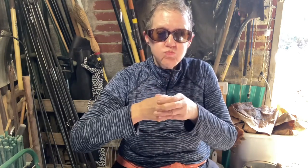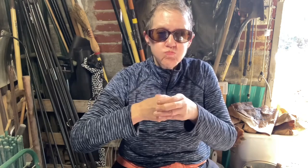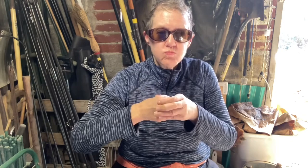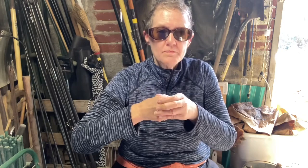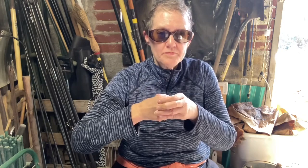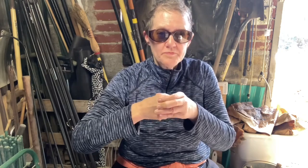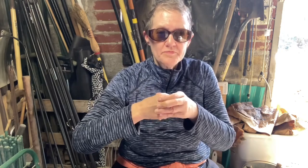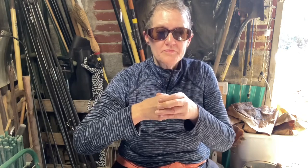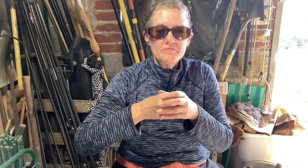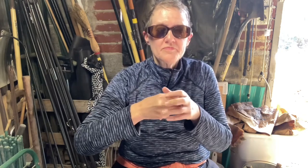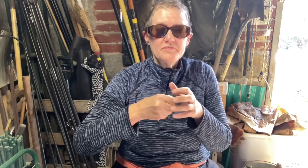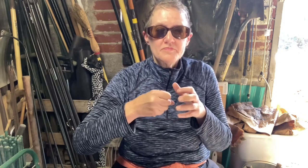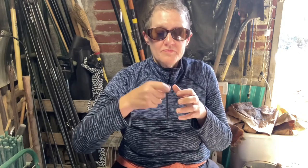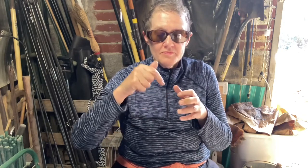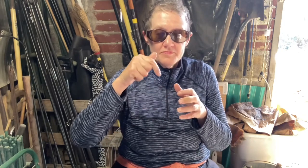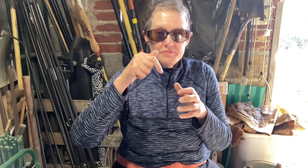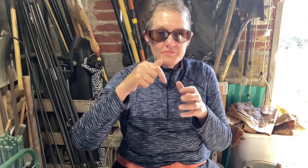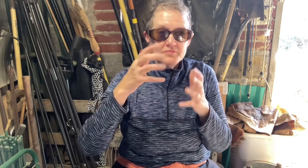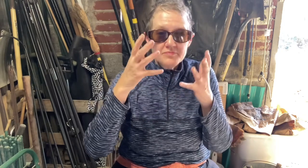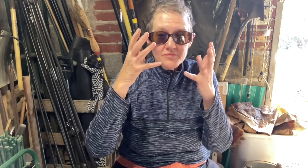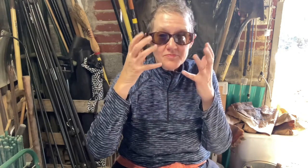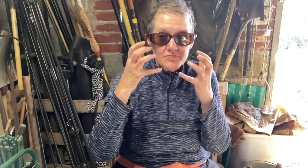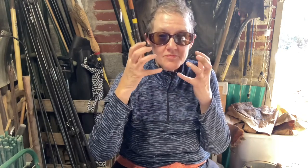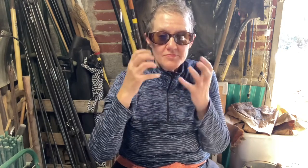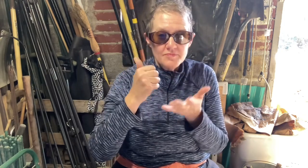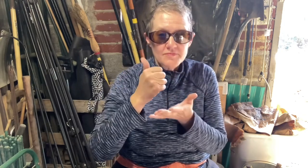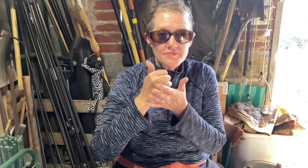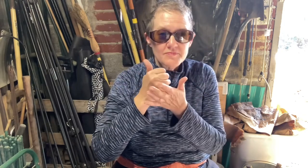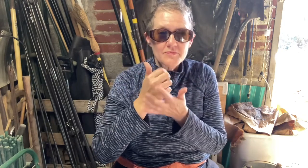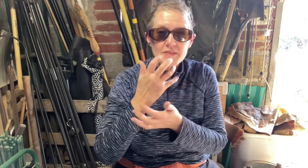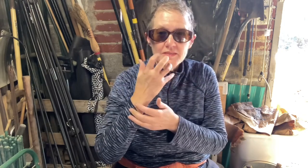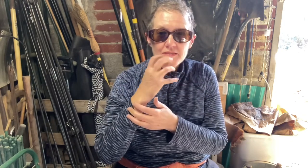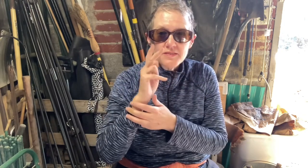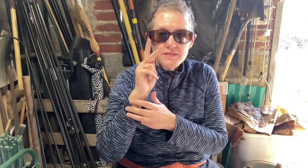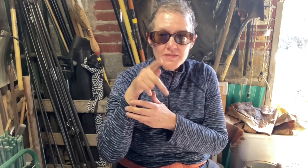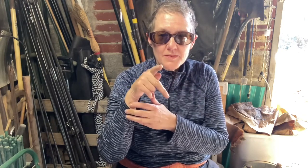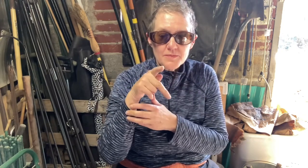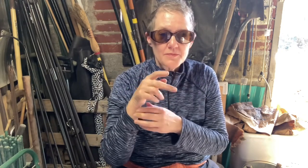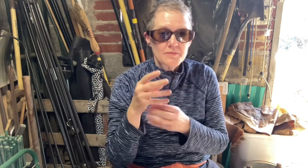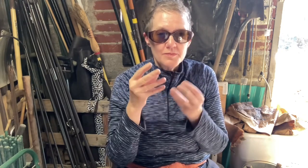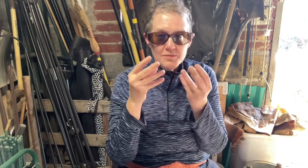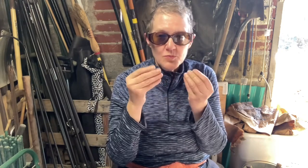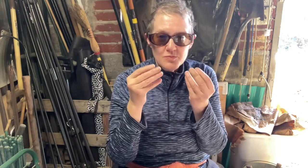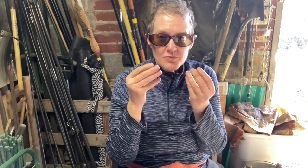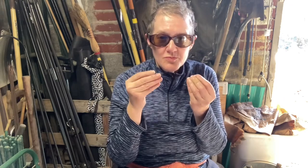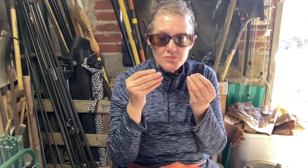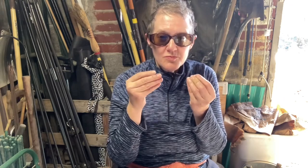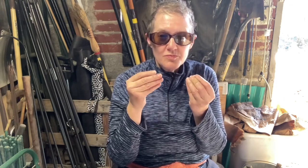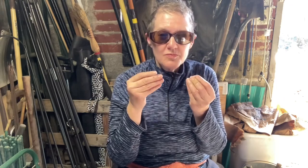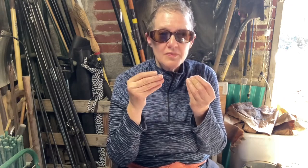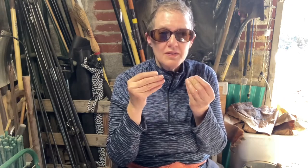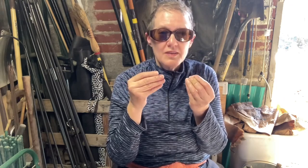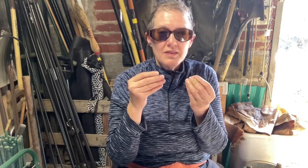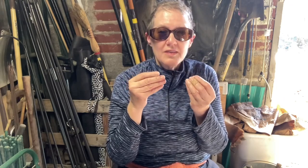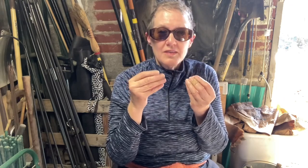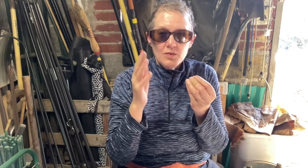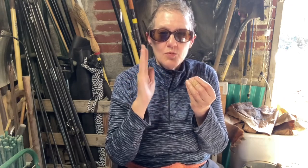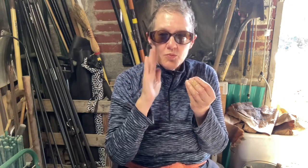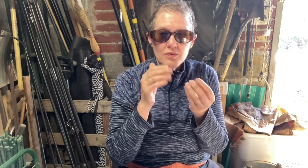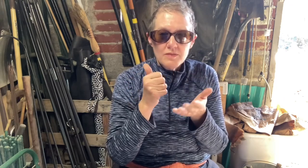So why are we bagging up the leaves? The dark bag helps it to heat up. The moisture will